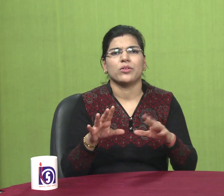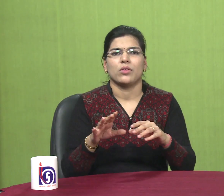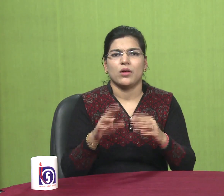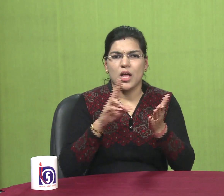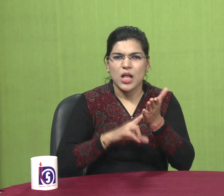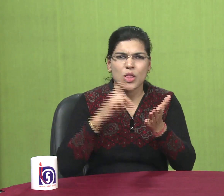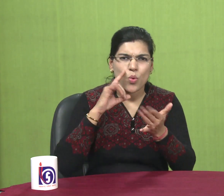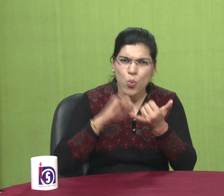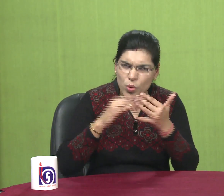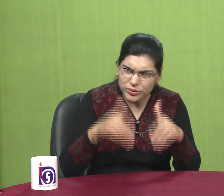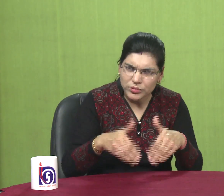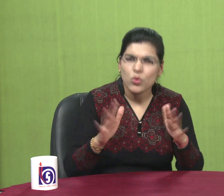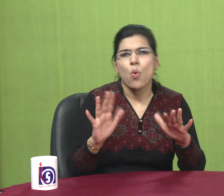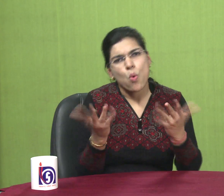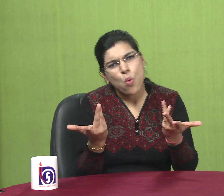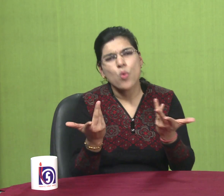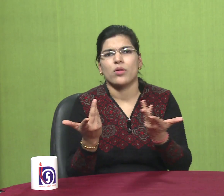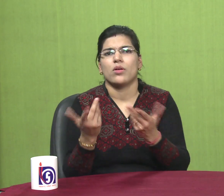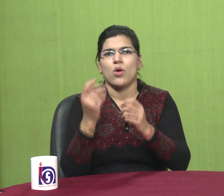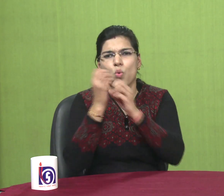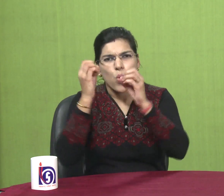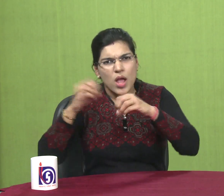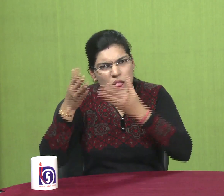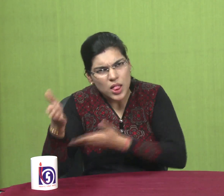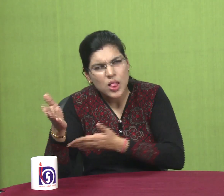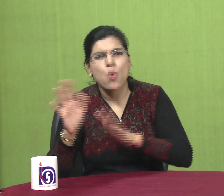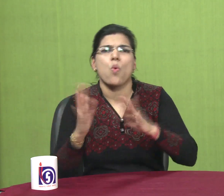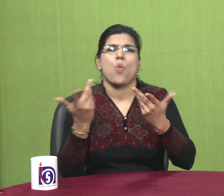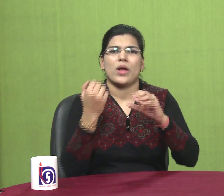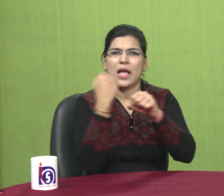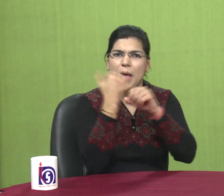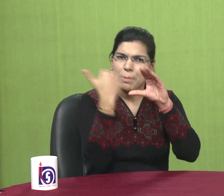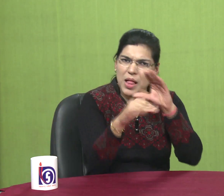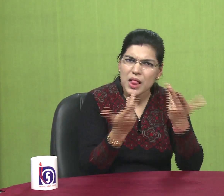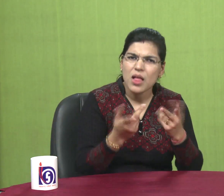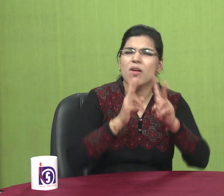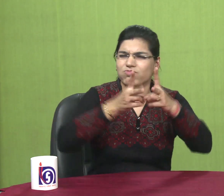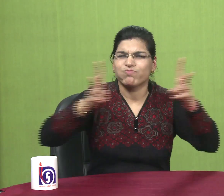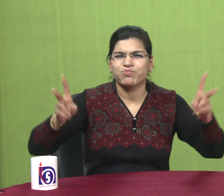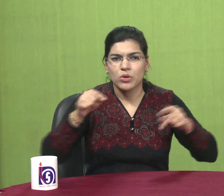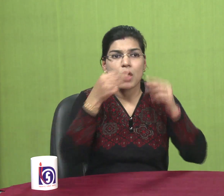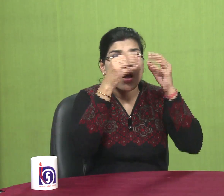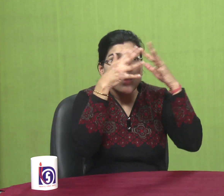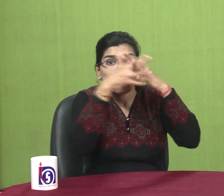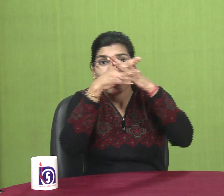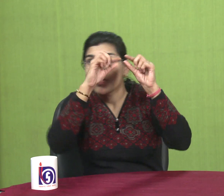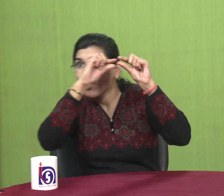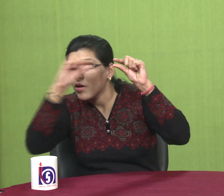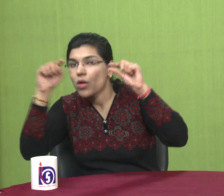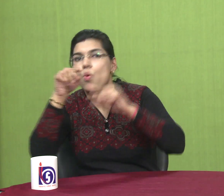Anyone can search by putting the URL about anything you want, not just NIOS, but anywhere